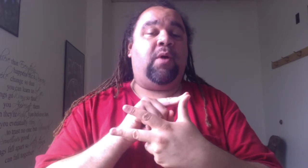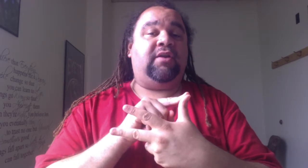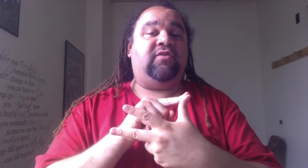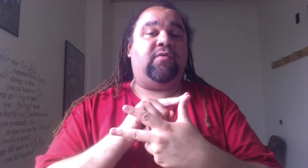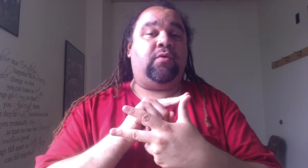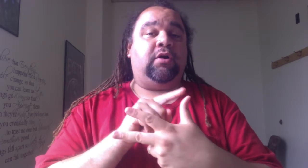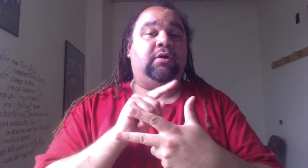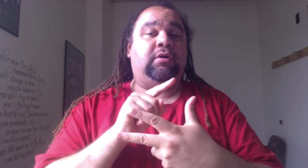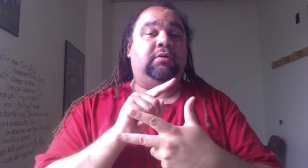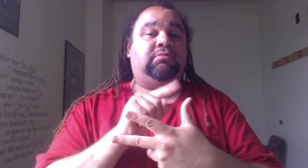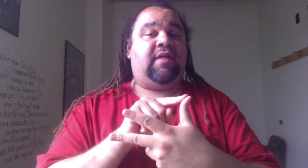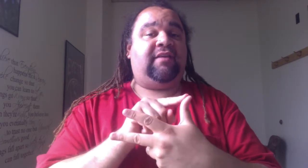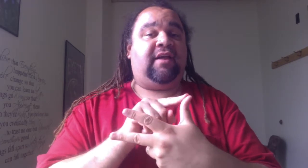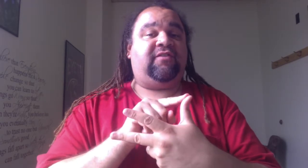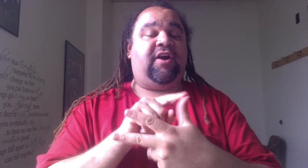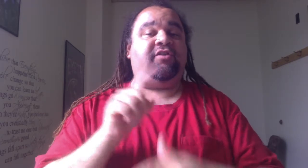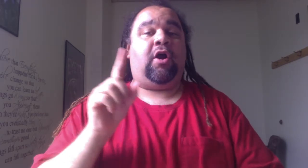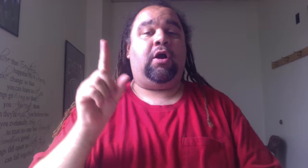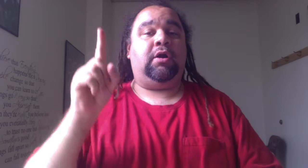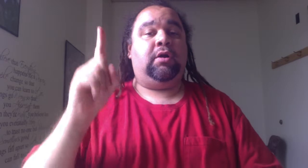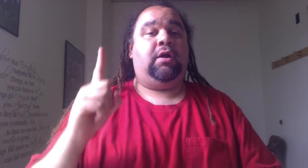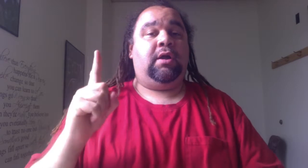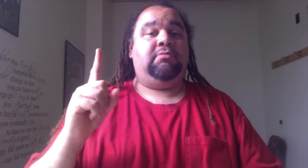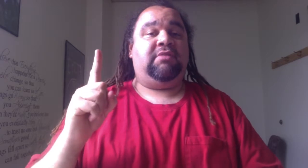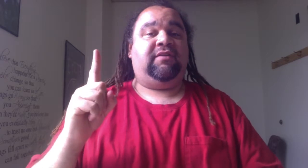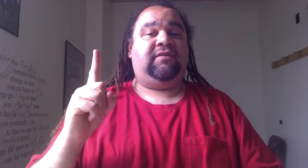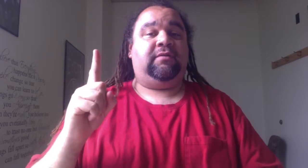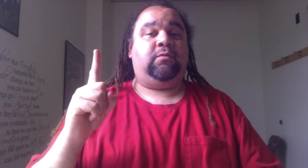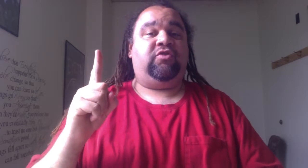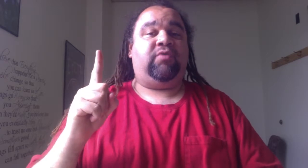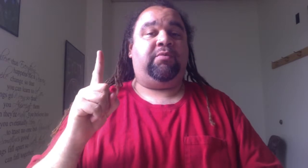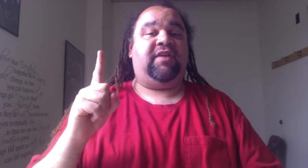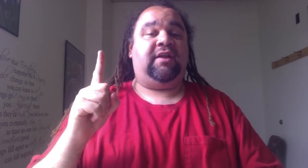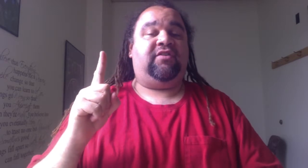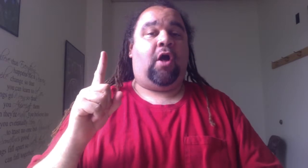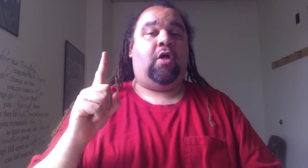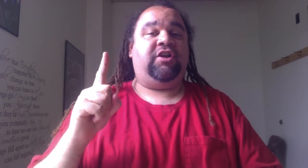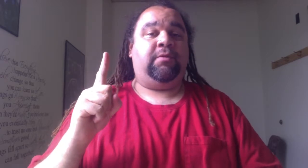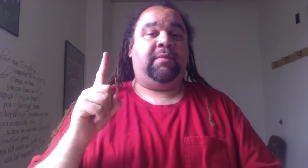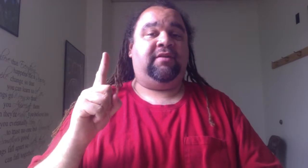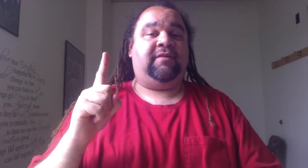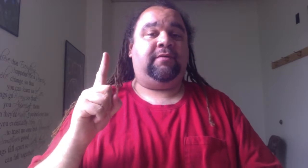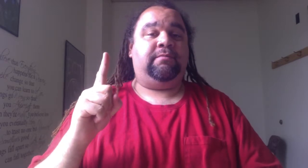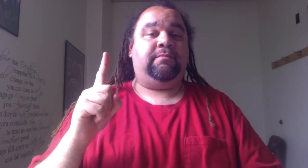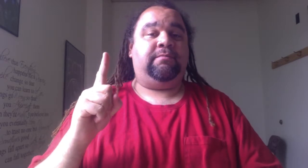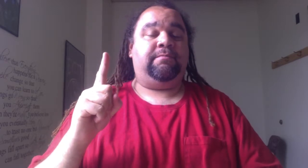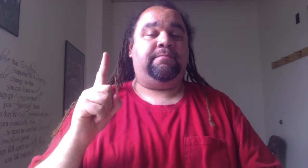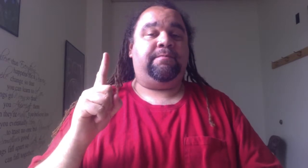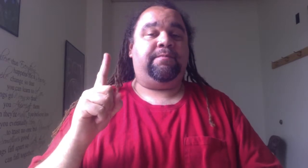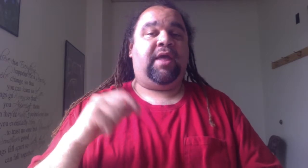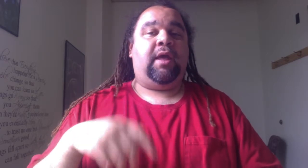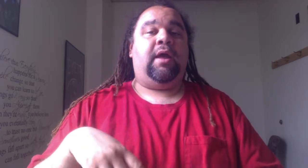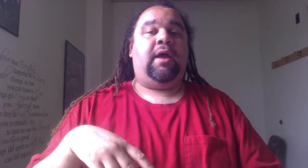ones for class classifiers are this, which represents all humans,